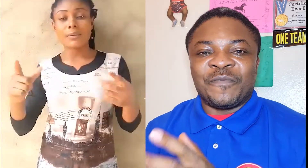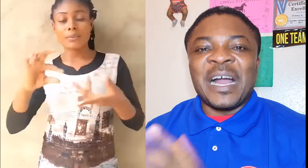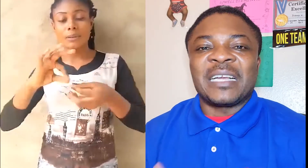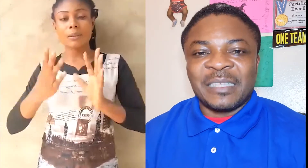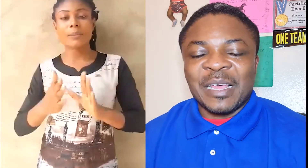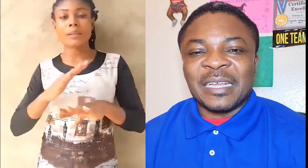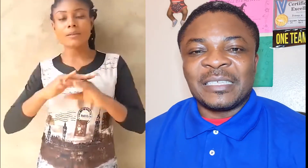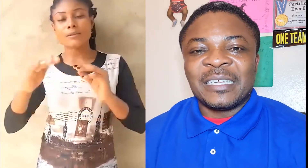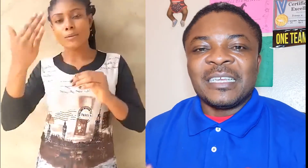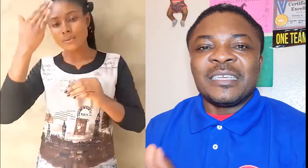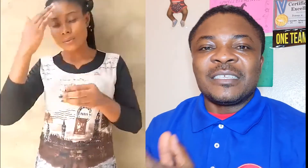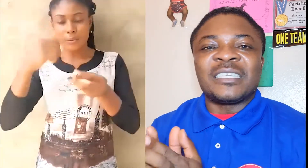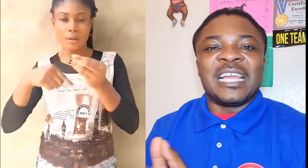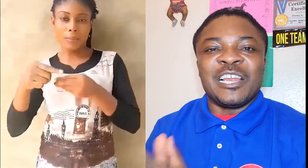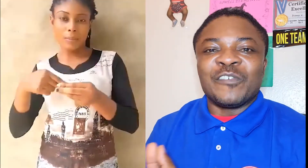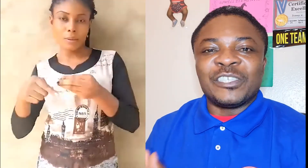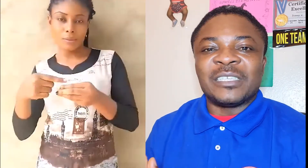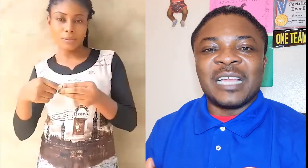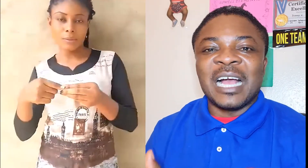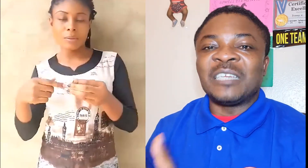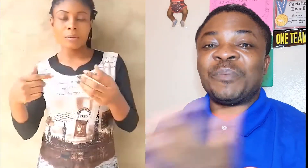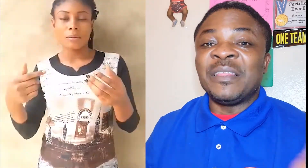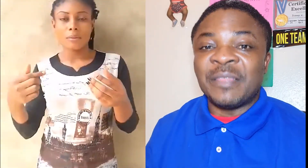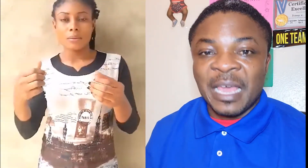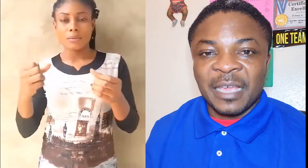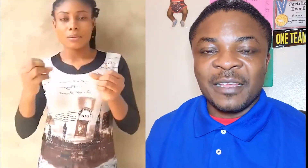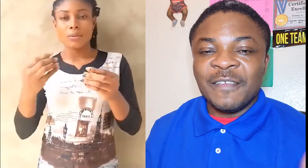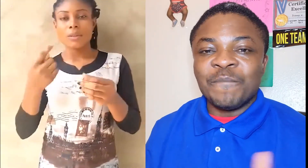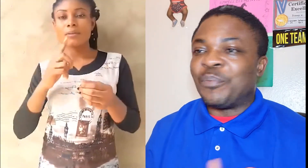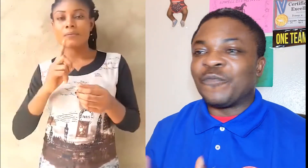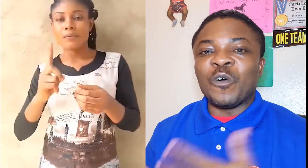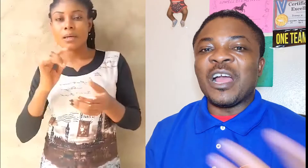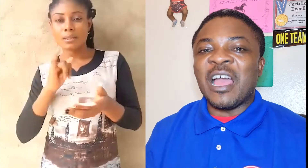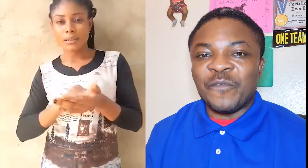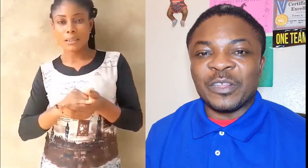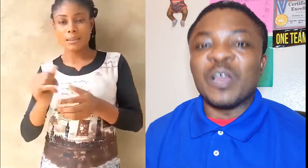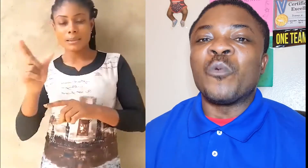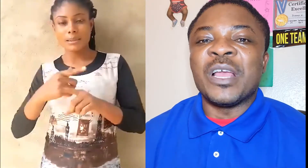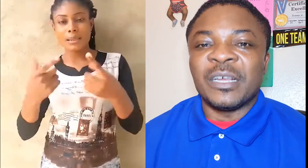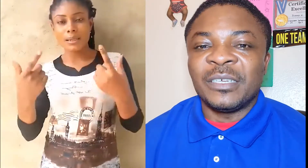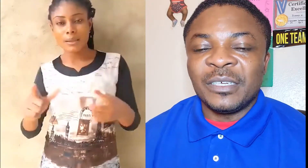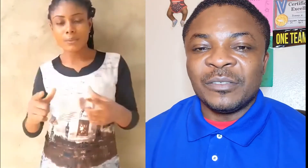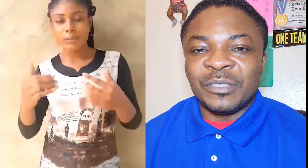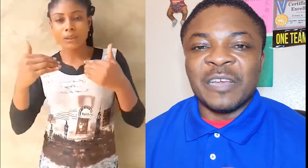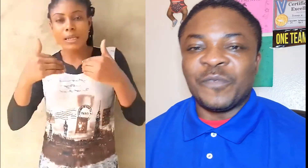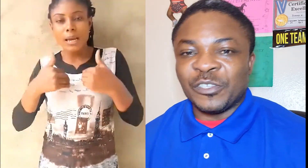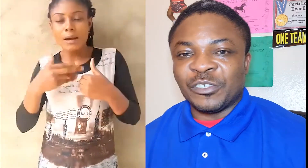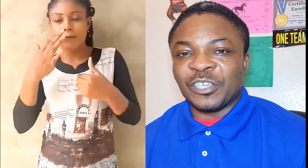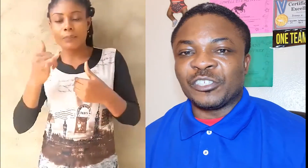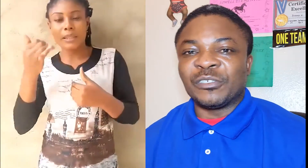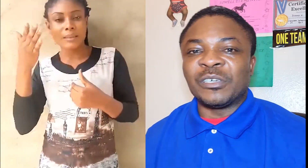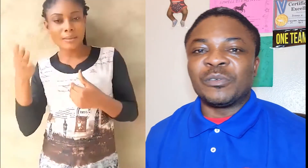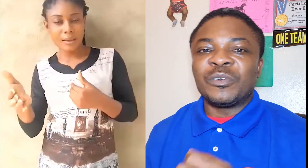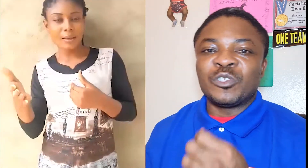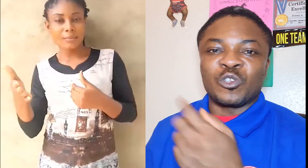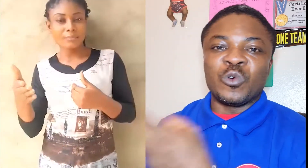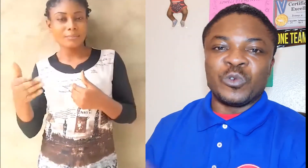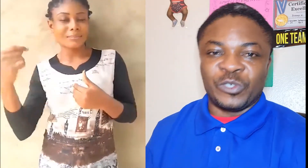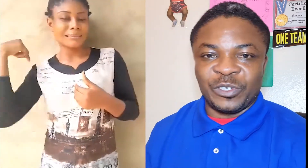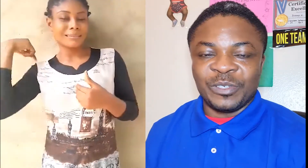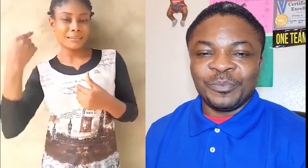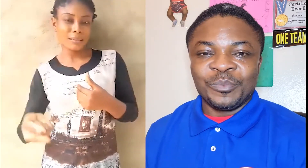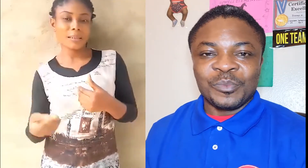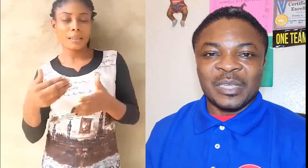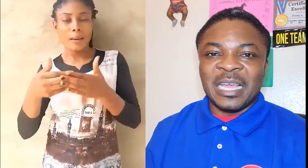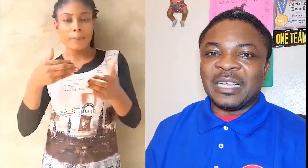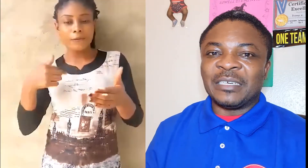the fact that sign languages had been there before ever there were deaf educational